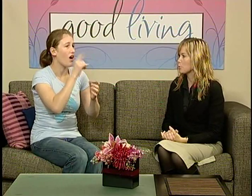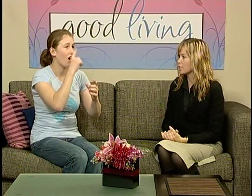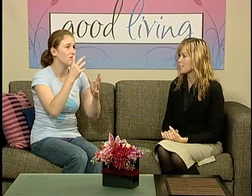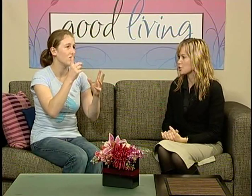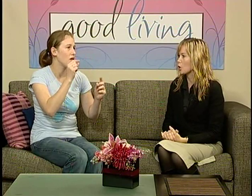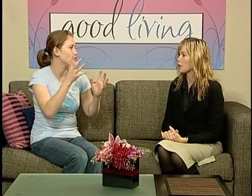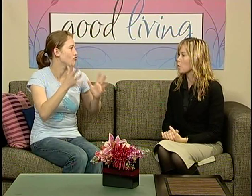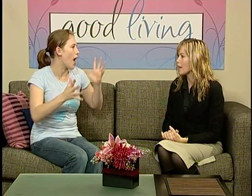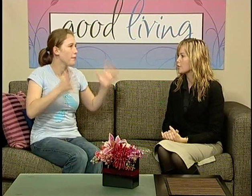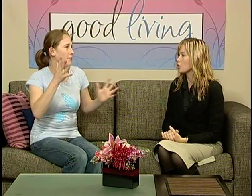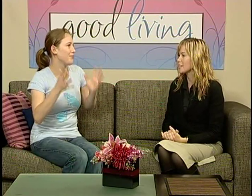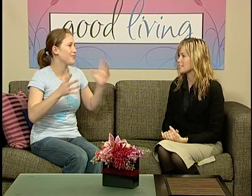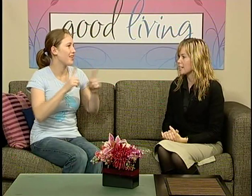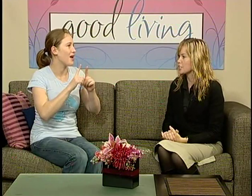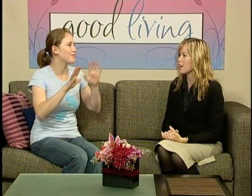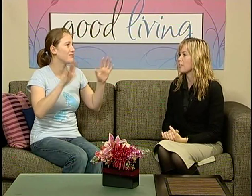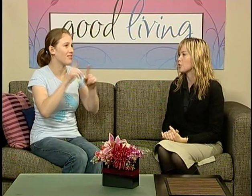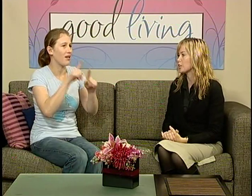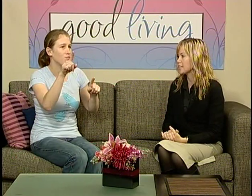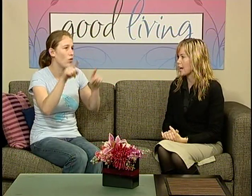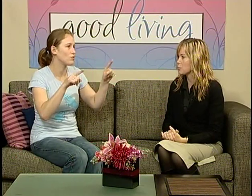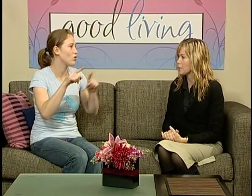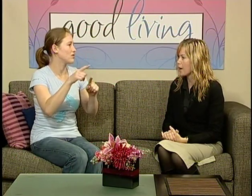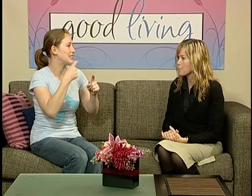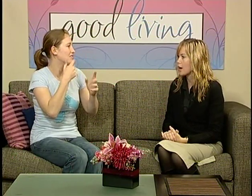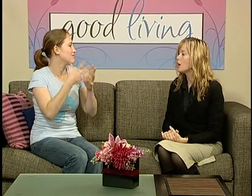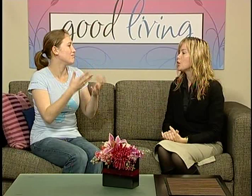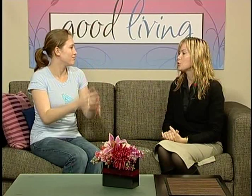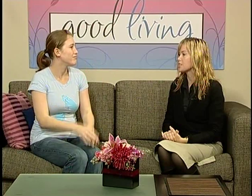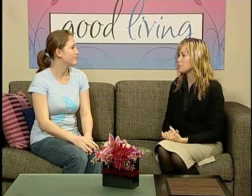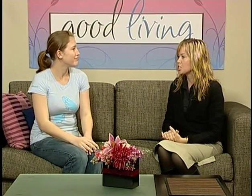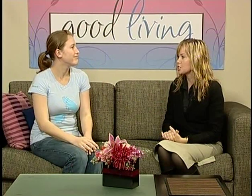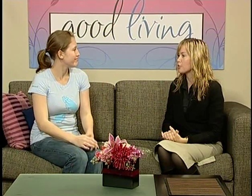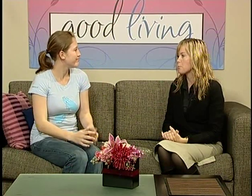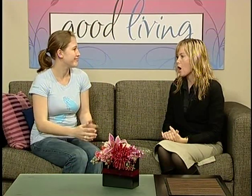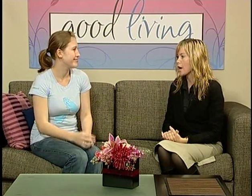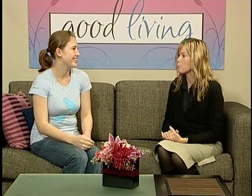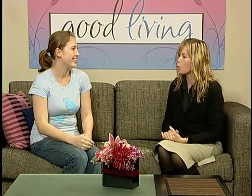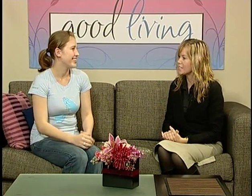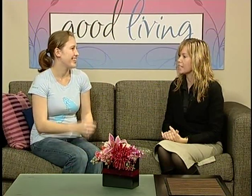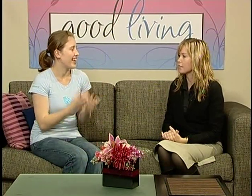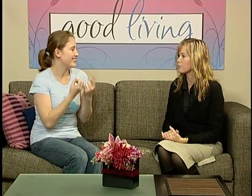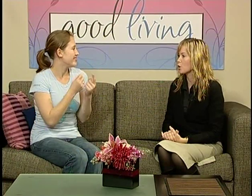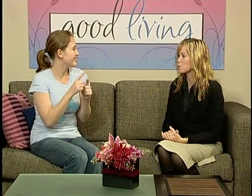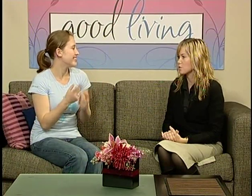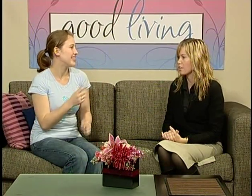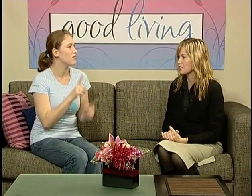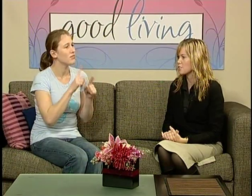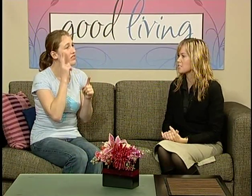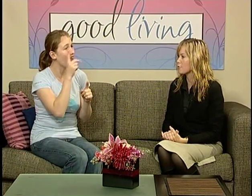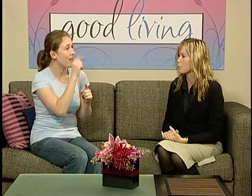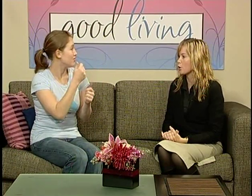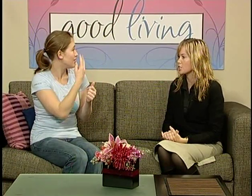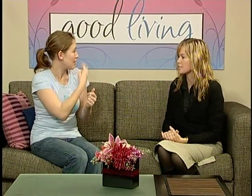If communication's not going well, you're not understanding each other, then you can get out a pen and paper, use some gesture and mime, pointing, those sorts of things. So